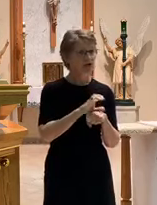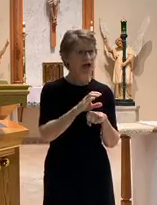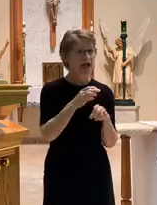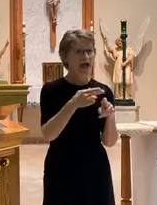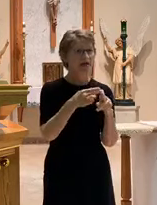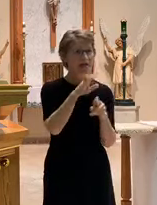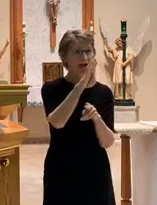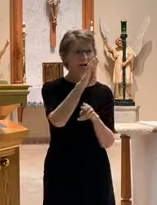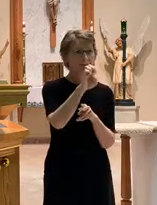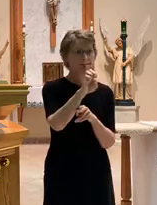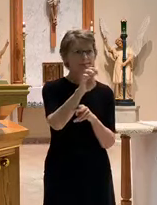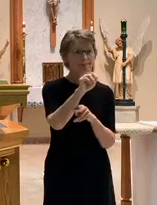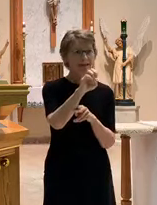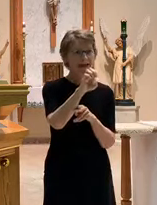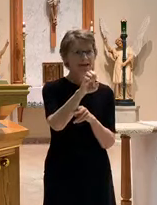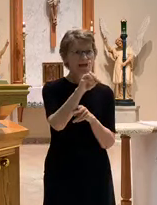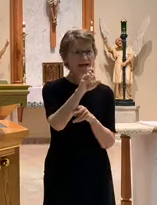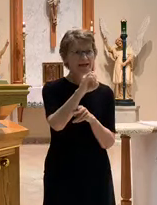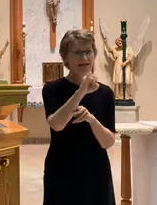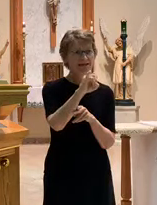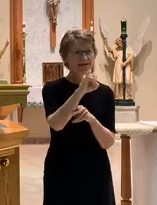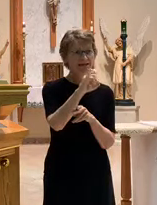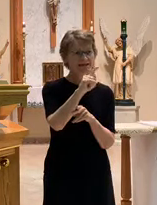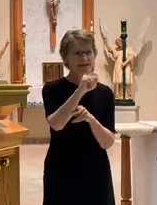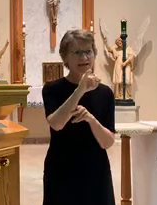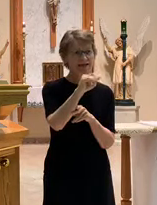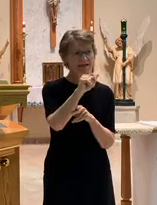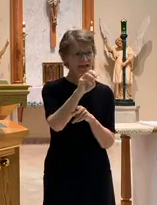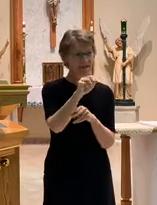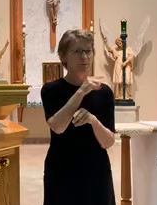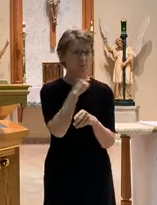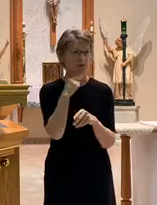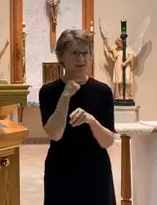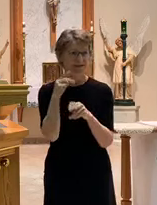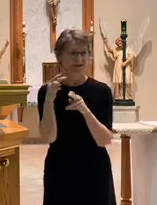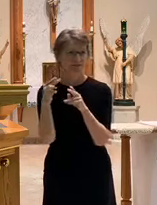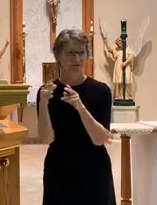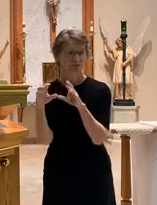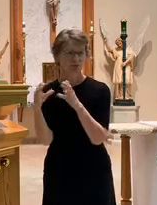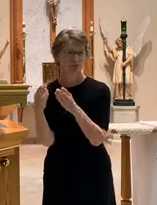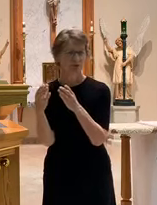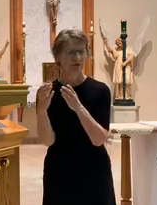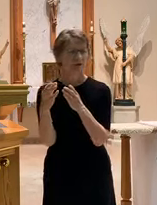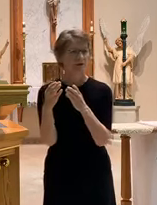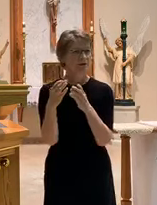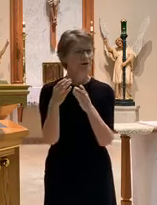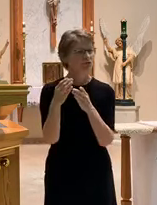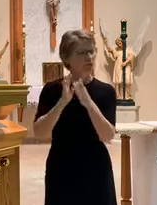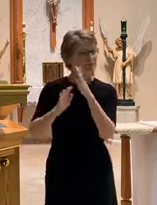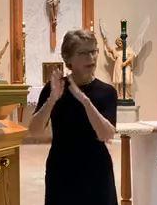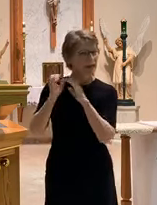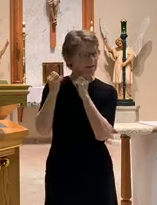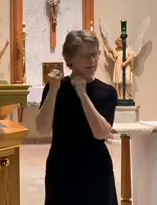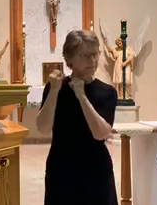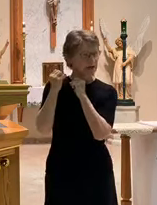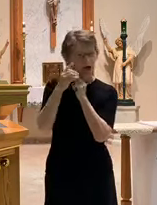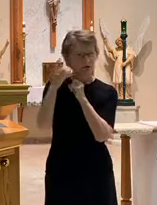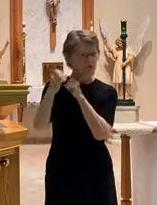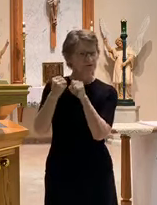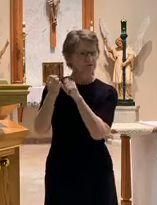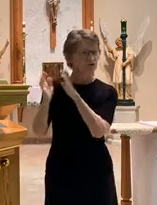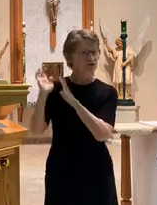of St. Benedict, and that tradition goes back 1,500 years, you know. But the Benedictines have a